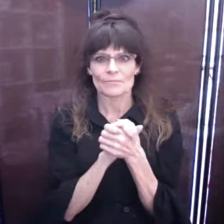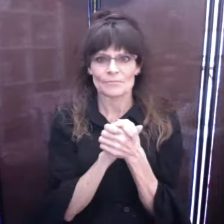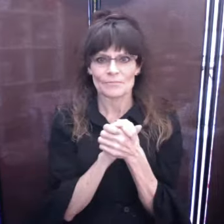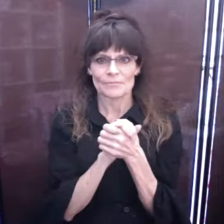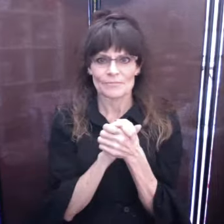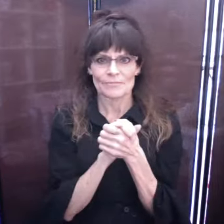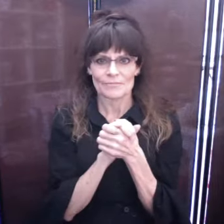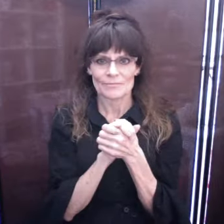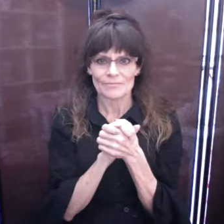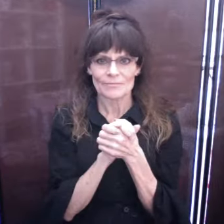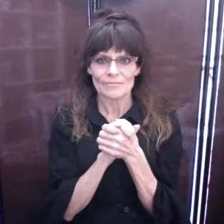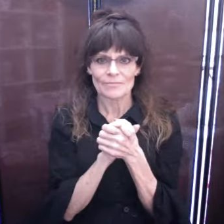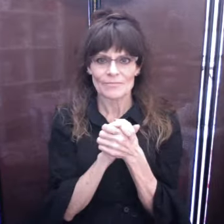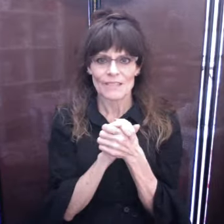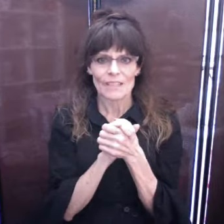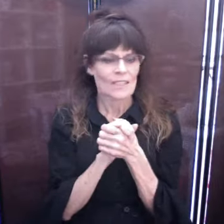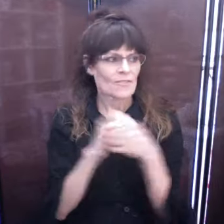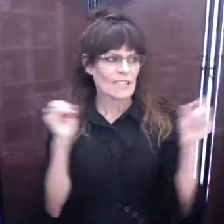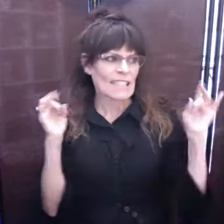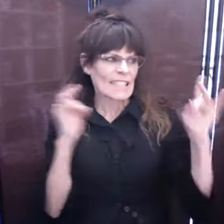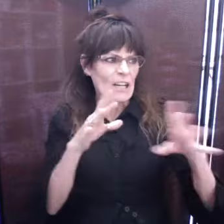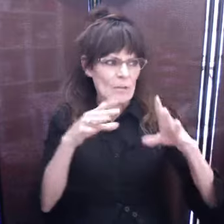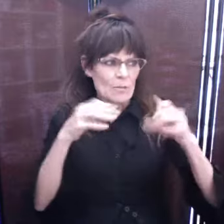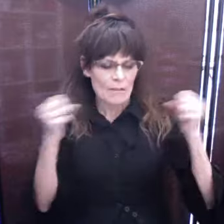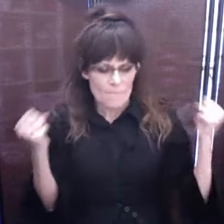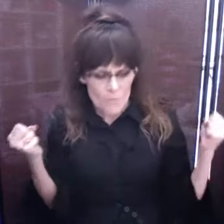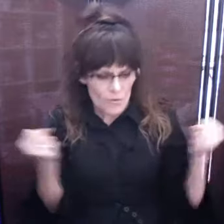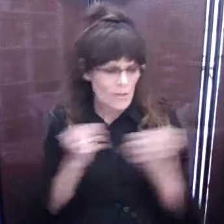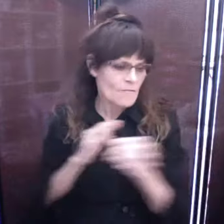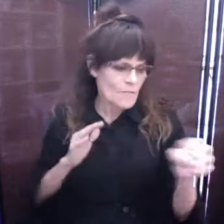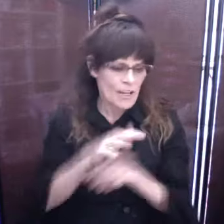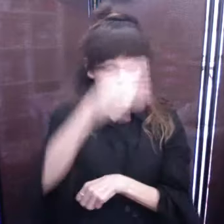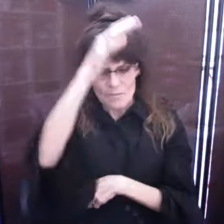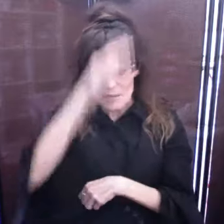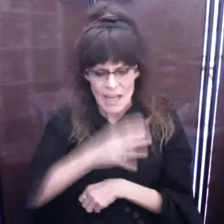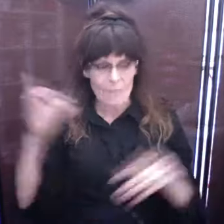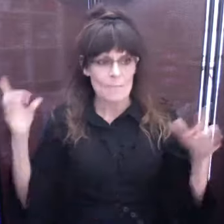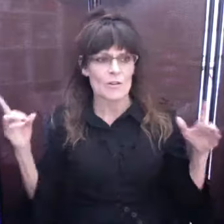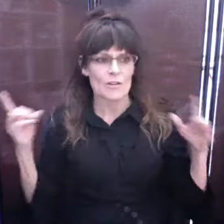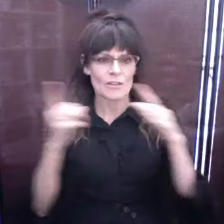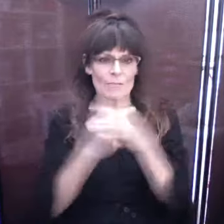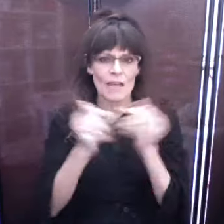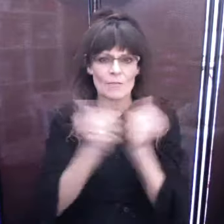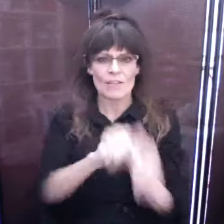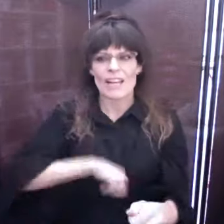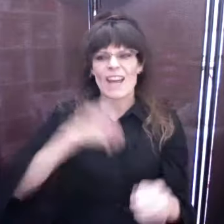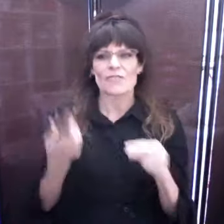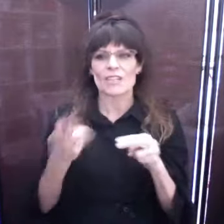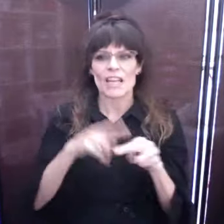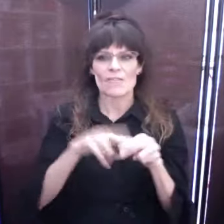From a trembling, despairing, nervous wreck had emerged a man brimming over with self-reliance. I probably gained 45 pounds too, which didn't help. But